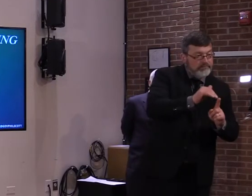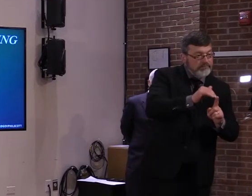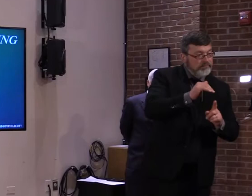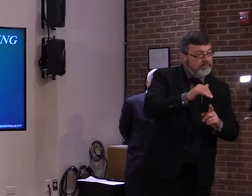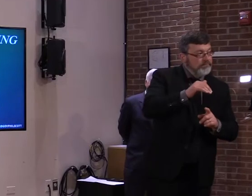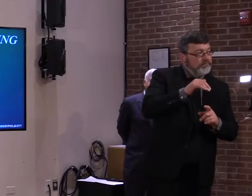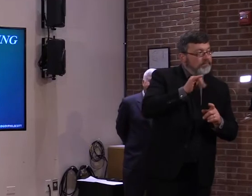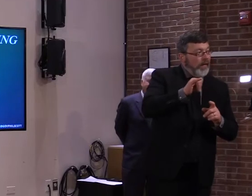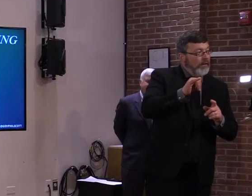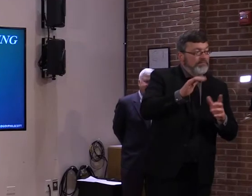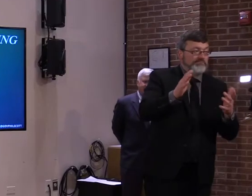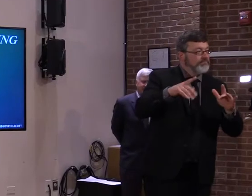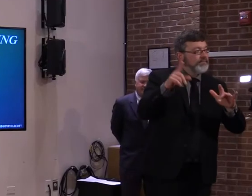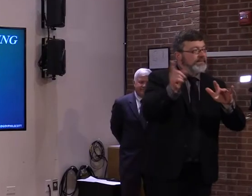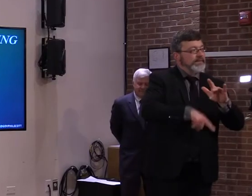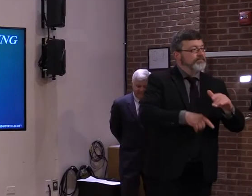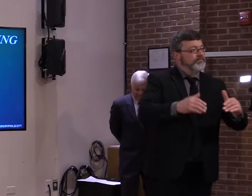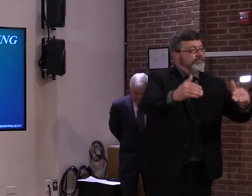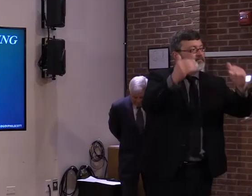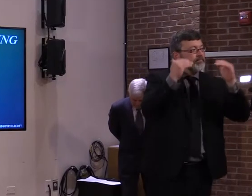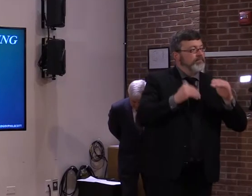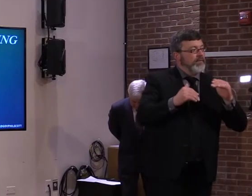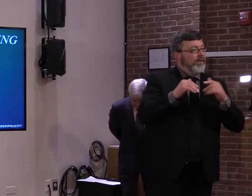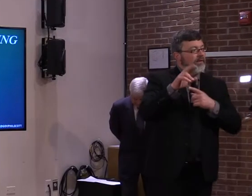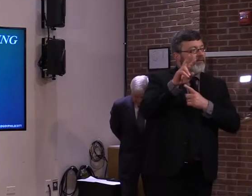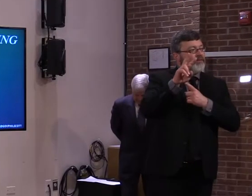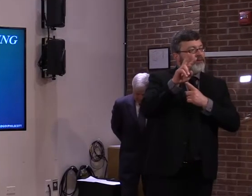All right, we'll move to Guy Page, Vermont Daily Chronicle.